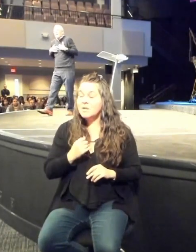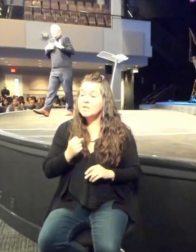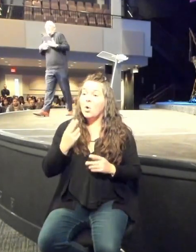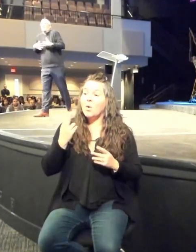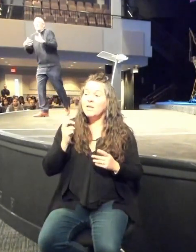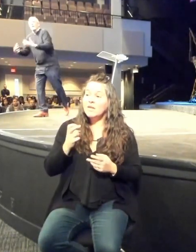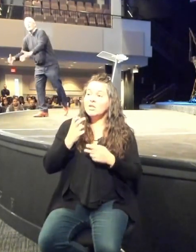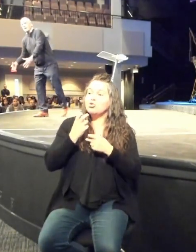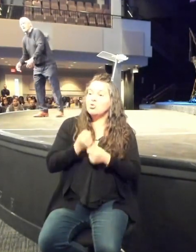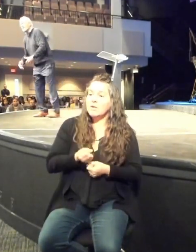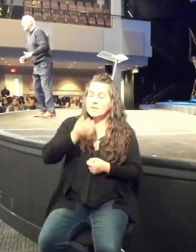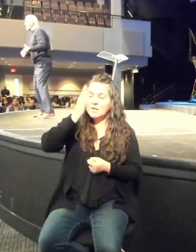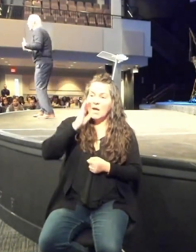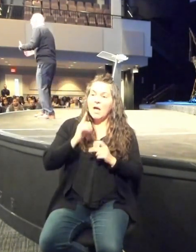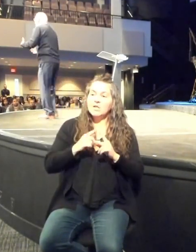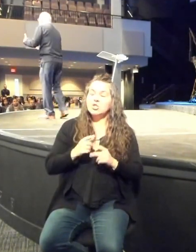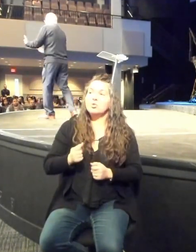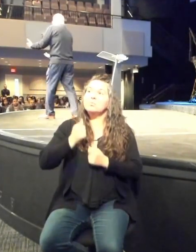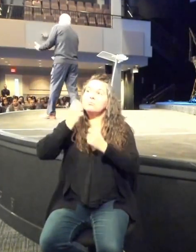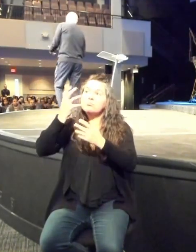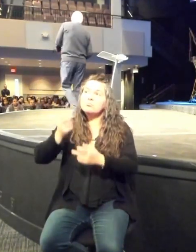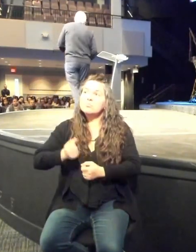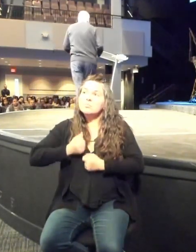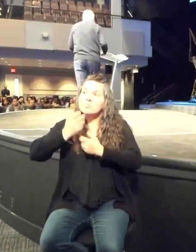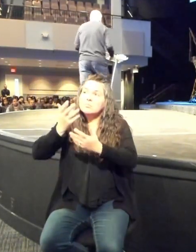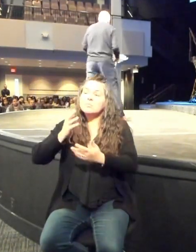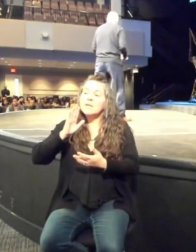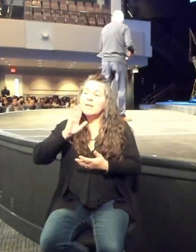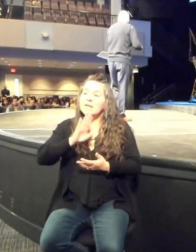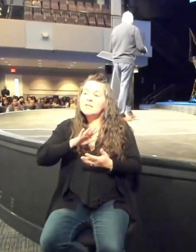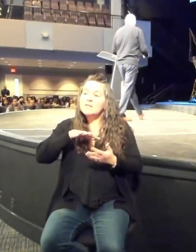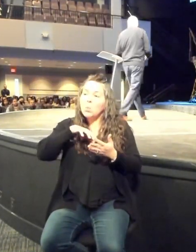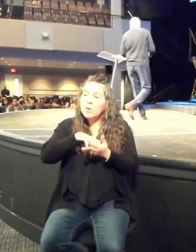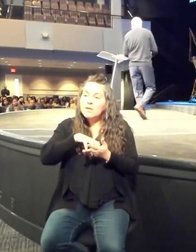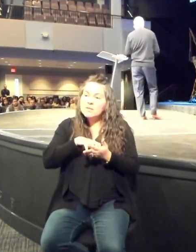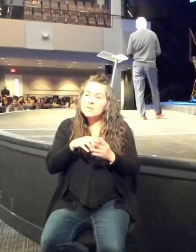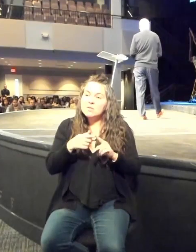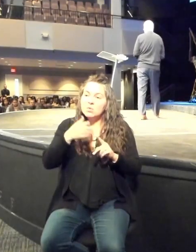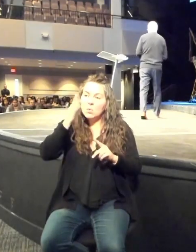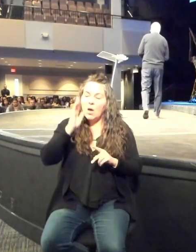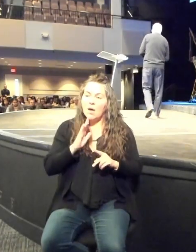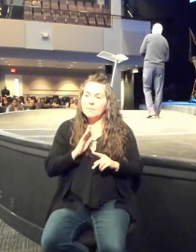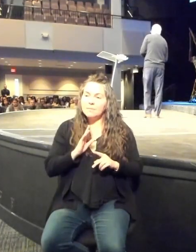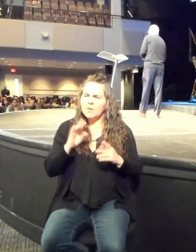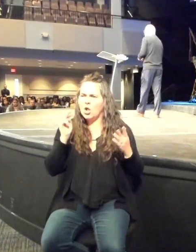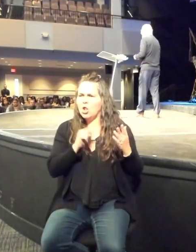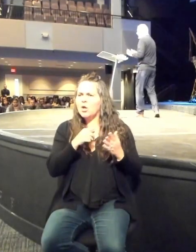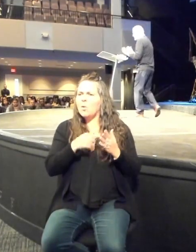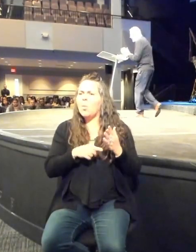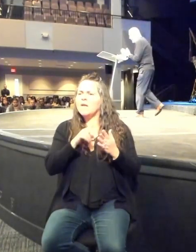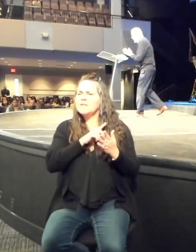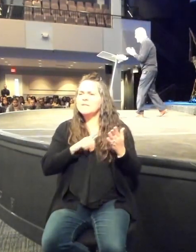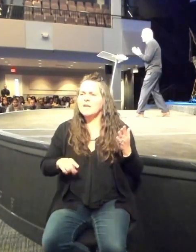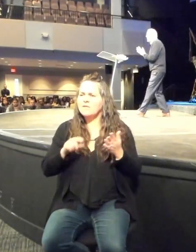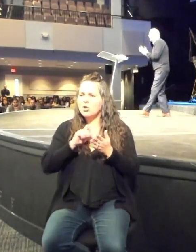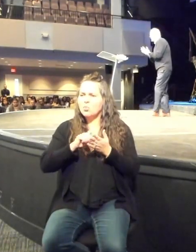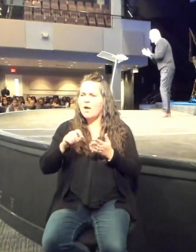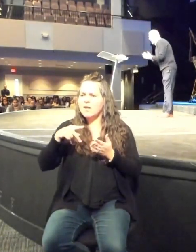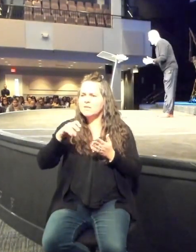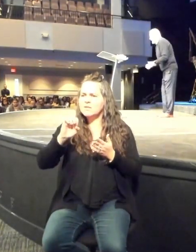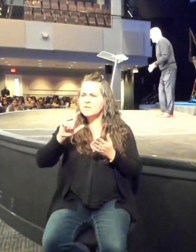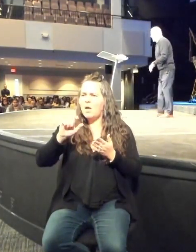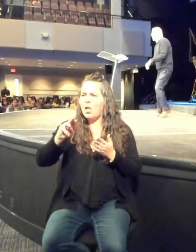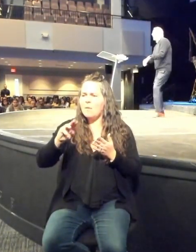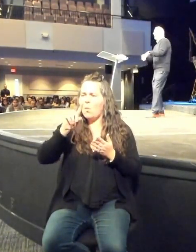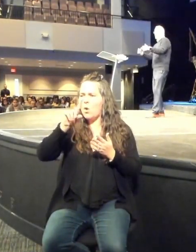bring his vulnerabilities, to bring his weaknesses to God. Take a look with me at what David writes in Psalm 103, verse